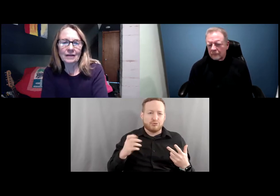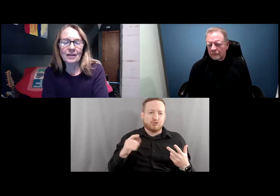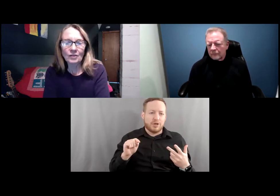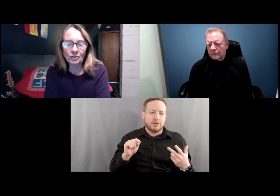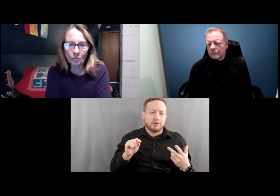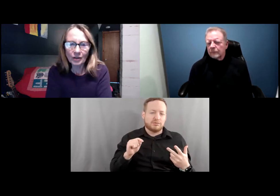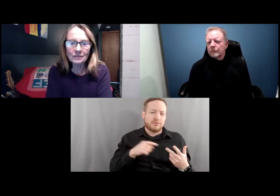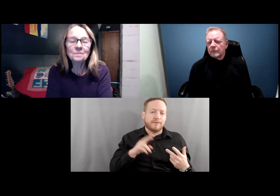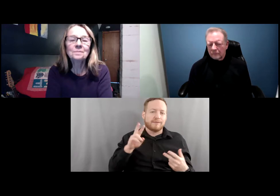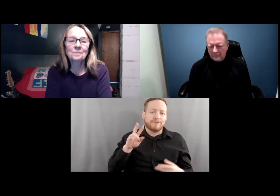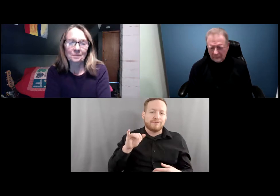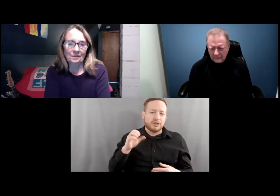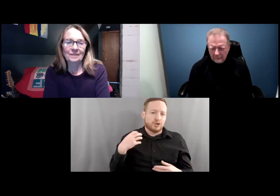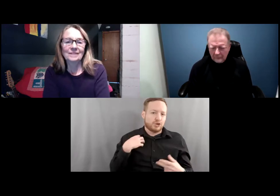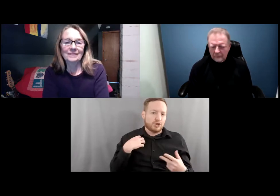and Carolyn Obrecht,